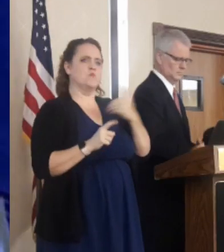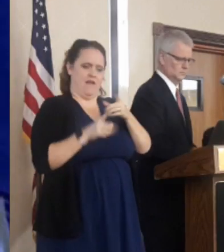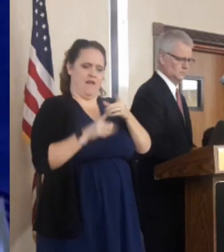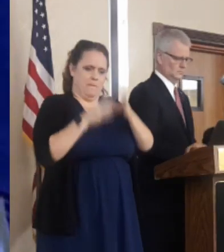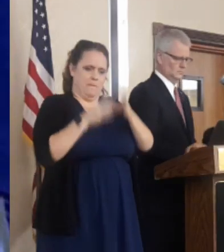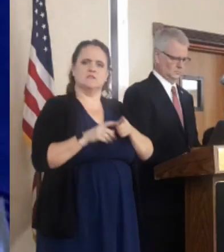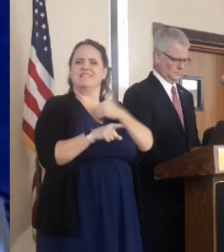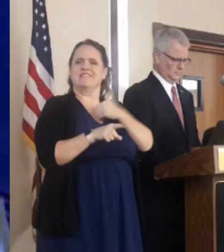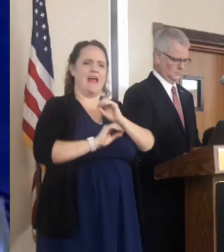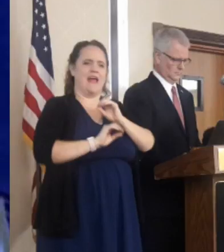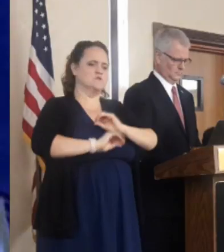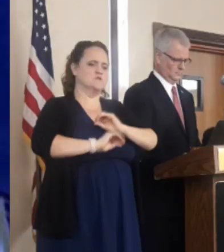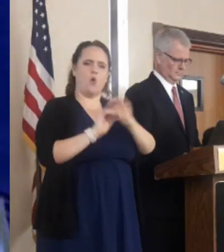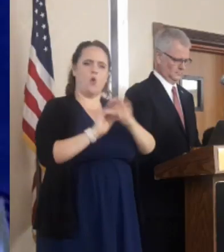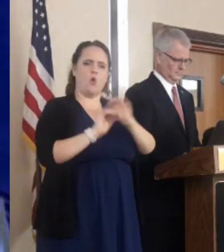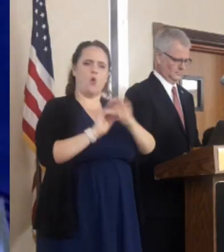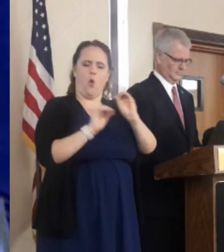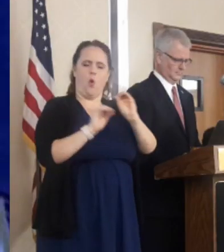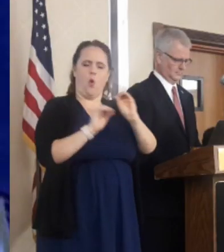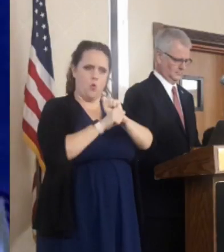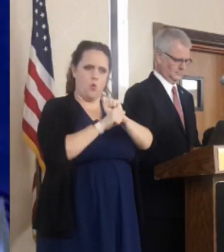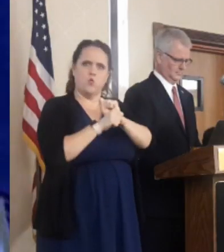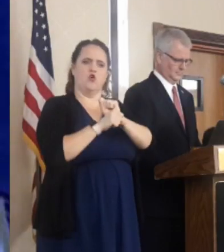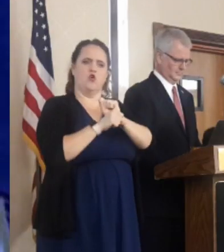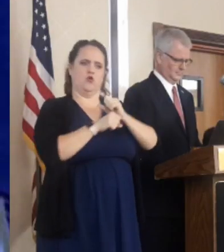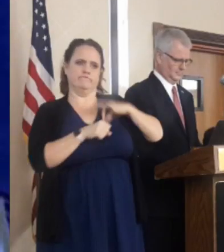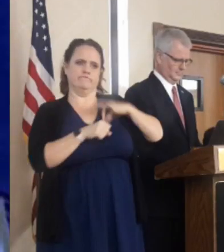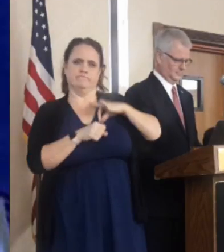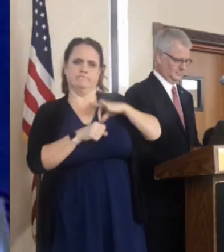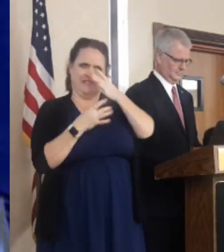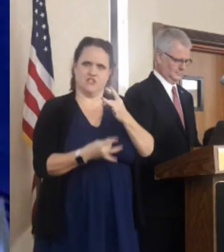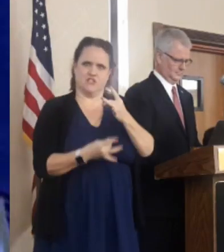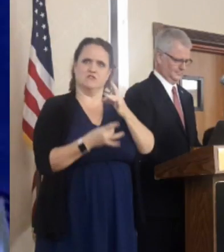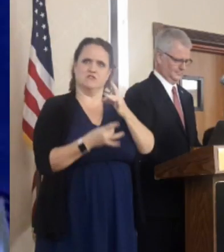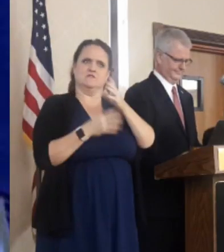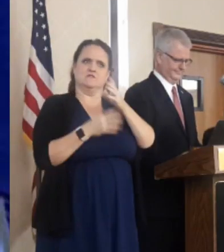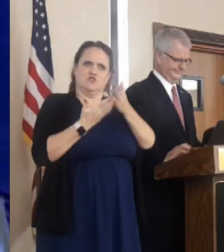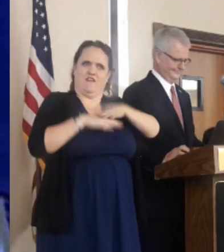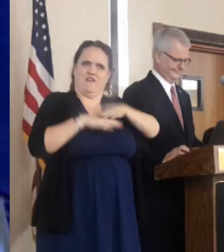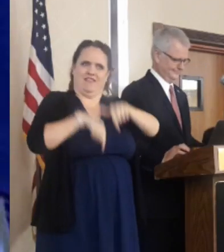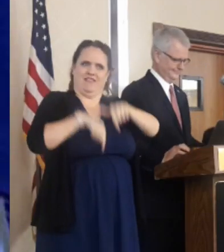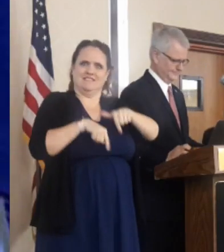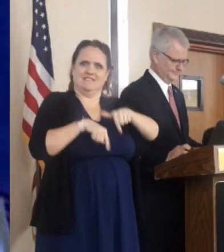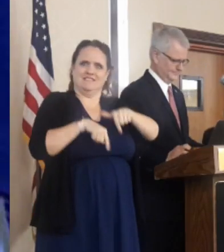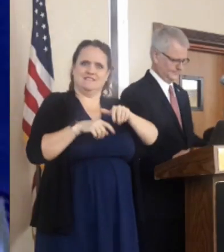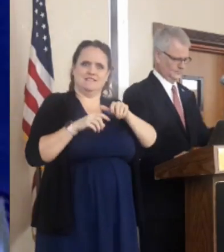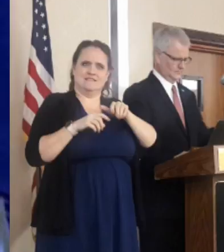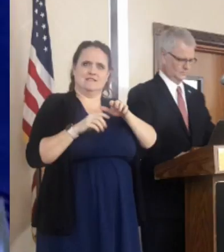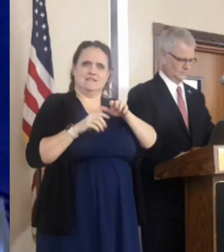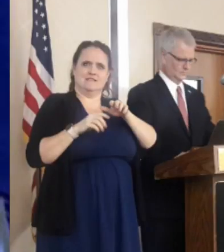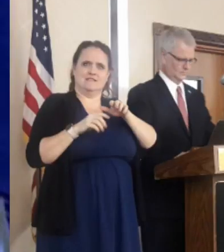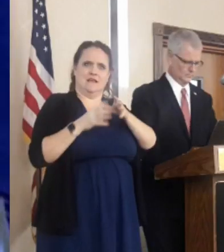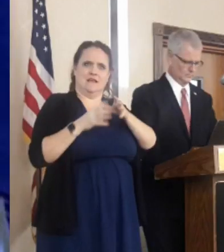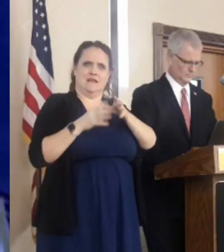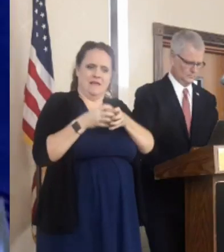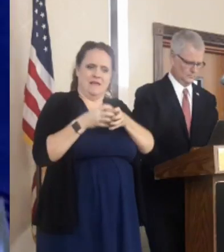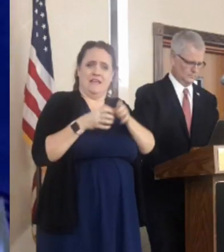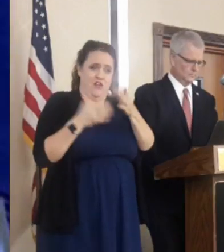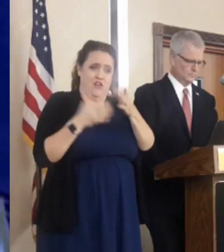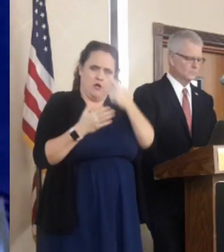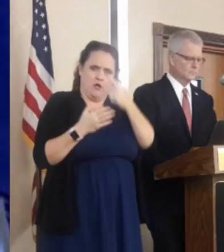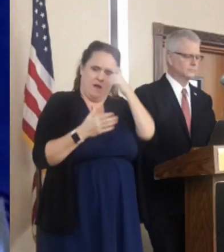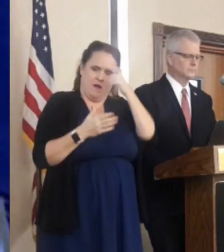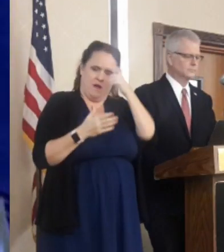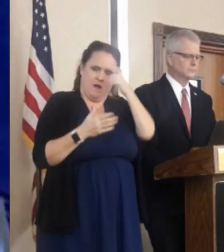interest in this particular issue serving on the committee. They're only here by their heart, by what they believe